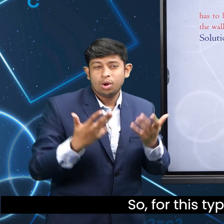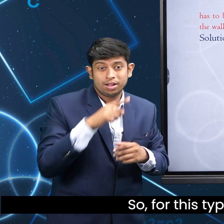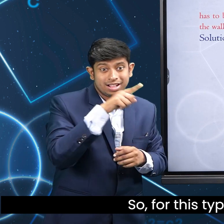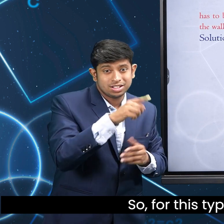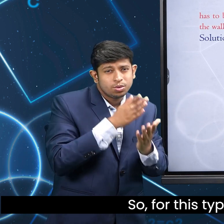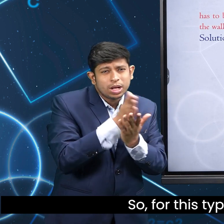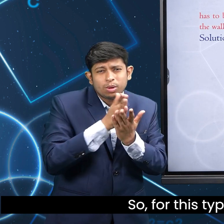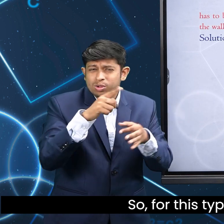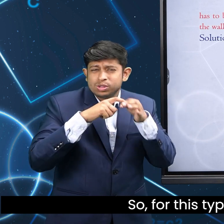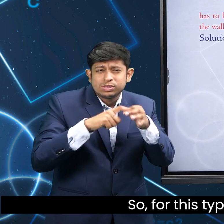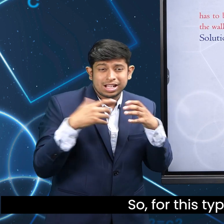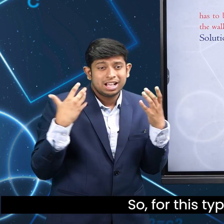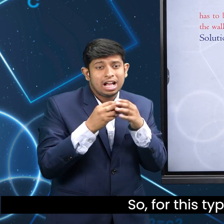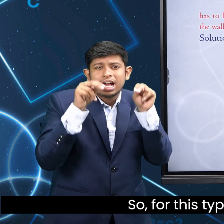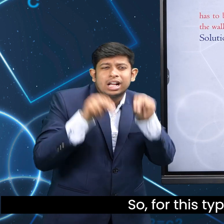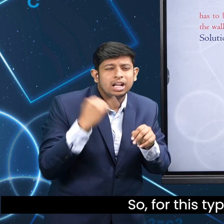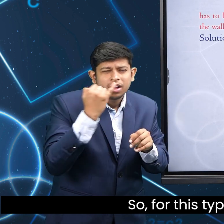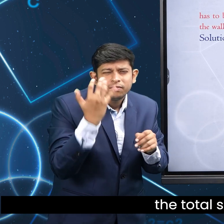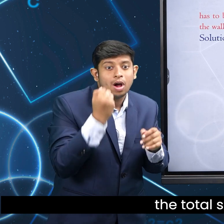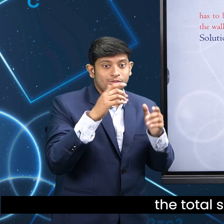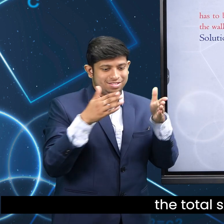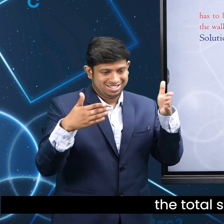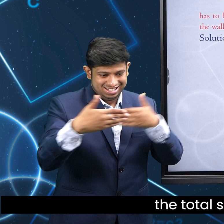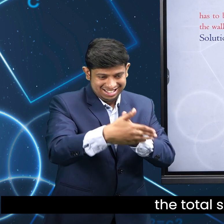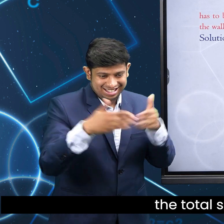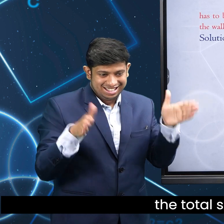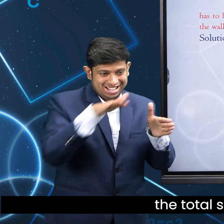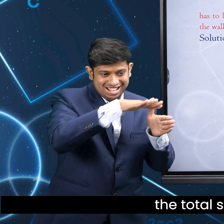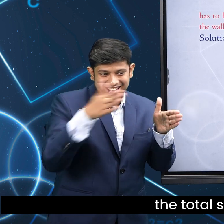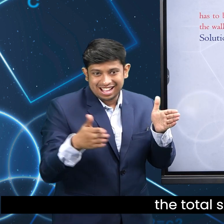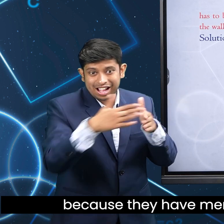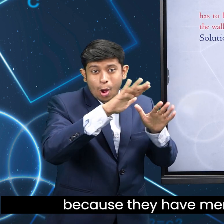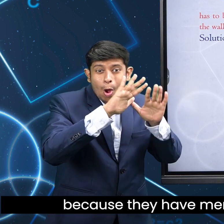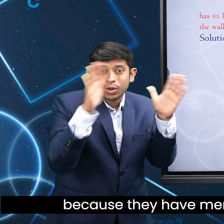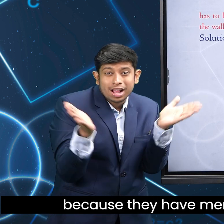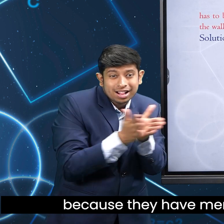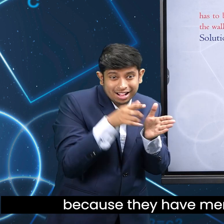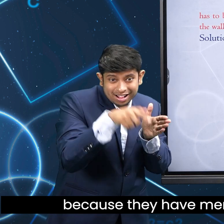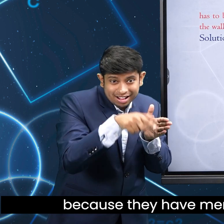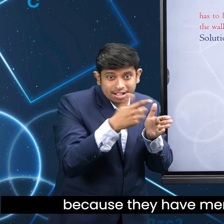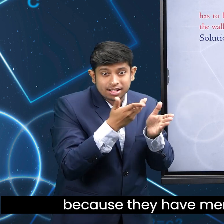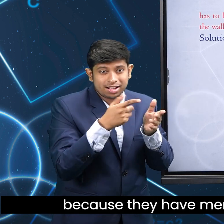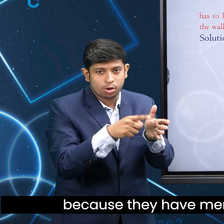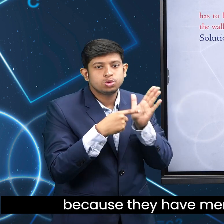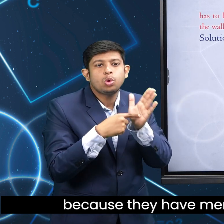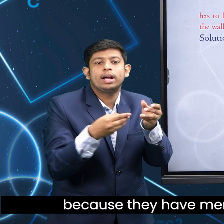So, for this type of question, we need to find the total surface area of the cuboid because they have mentioned the base and top and